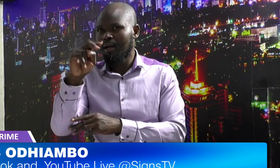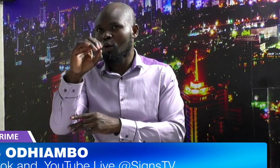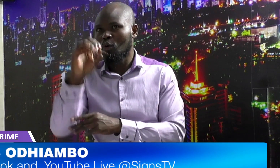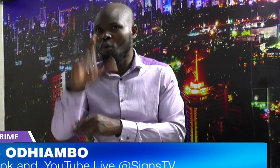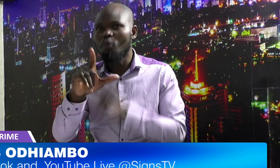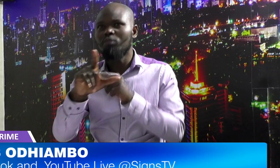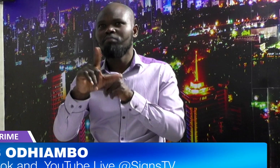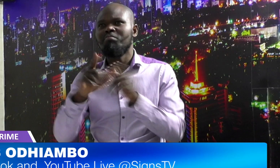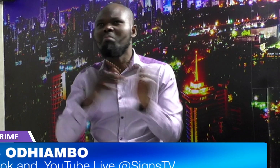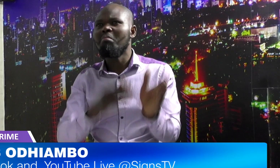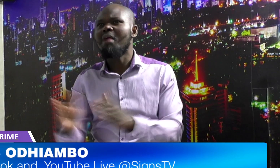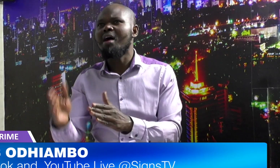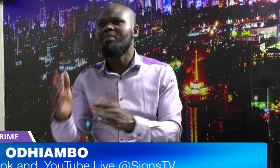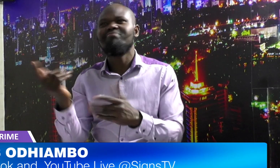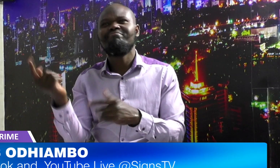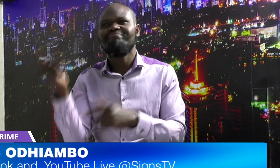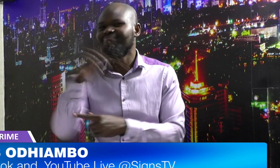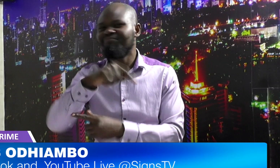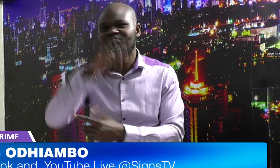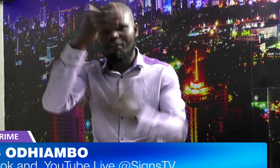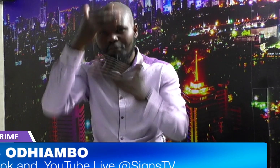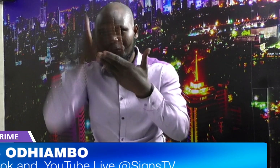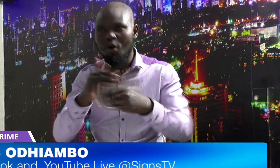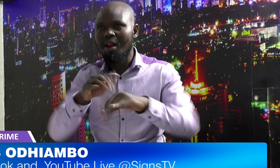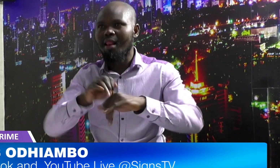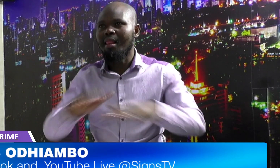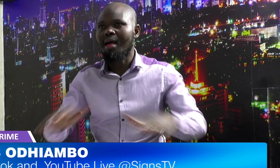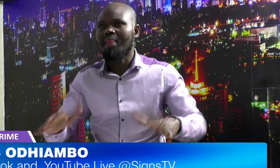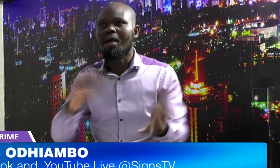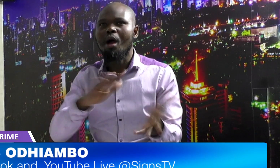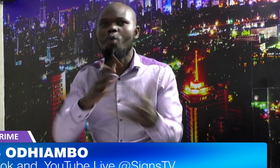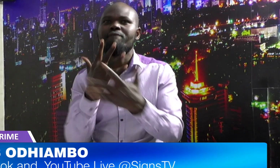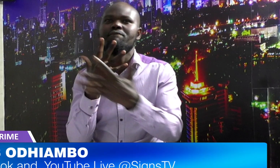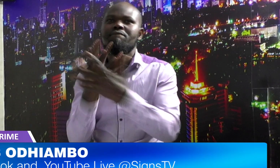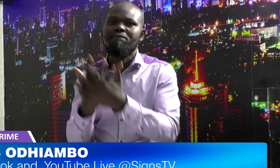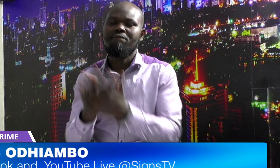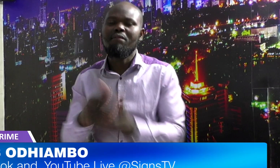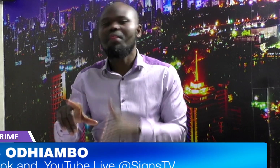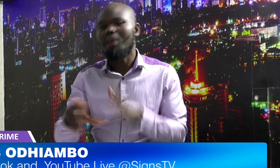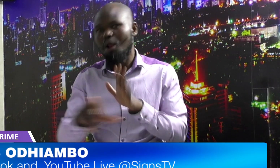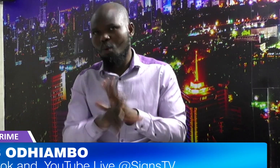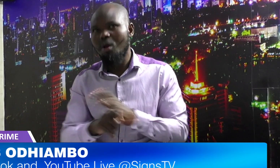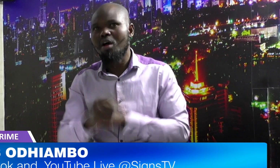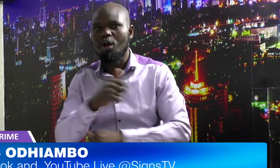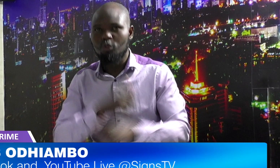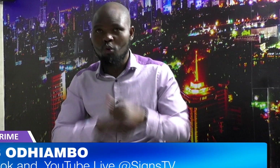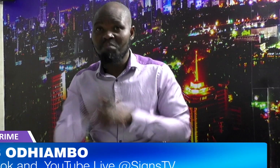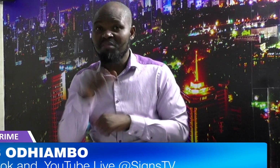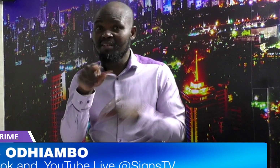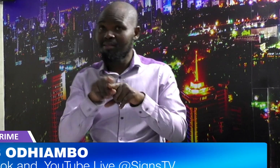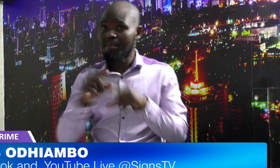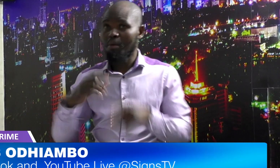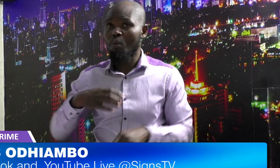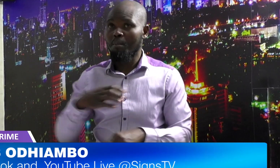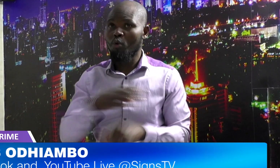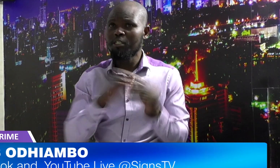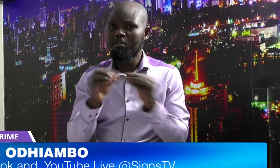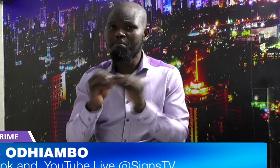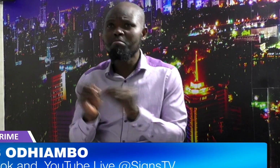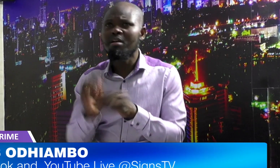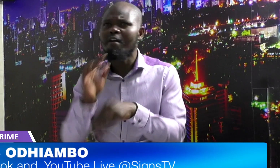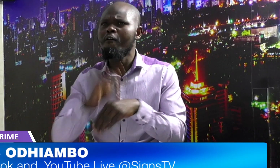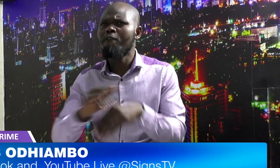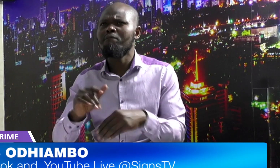may face arrest and legal action. The commissioner affirmed that Del Monte had